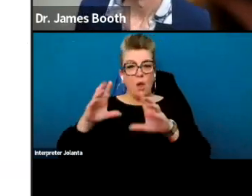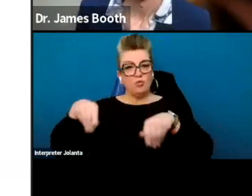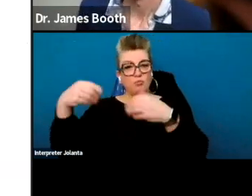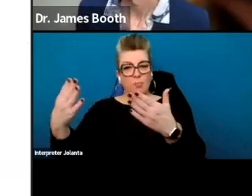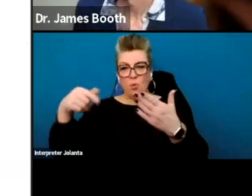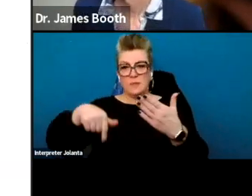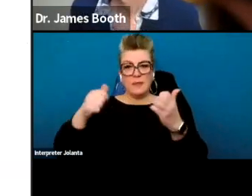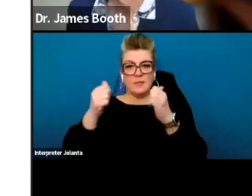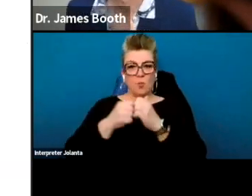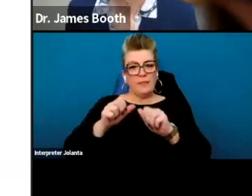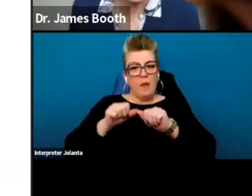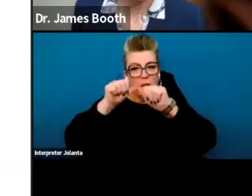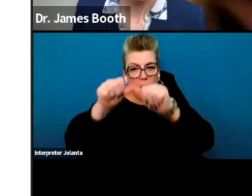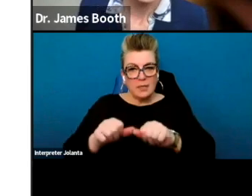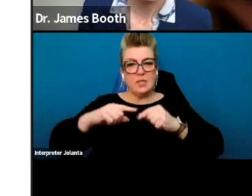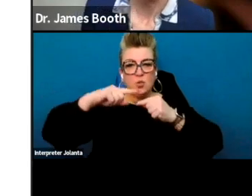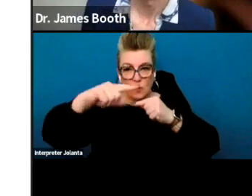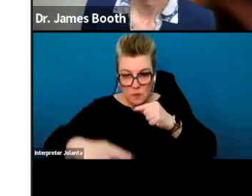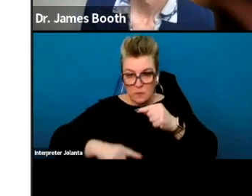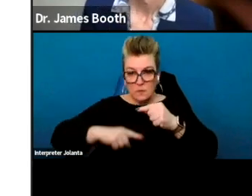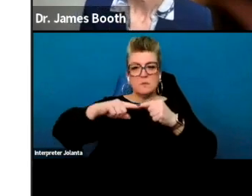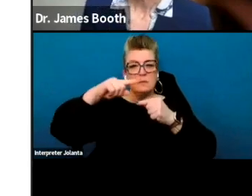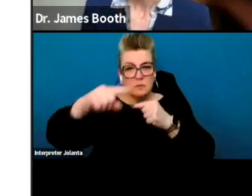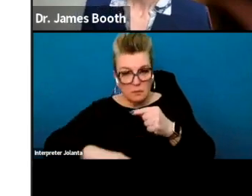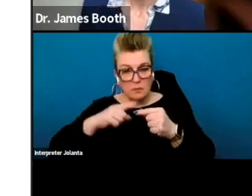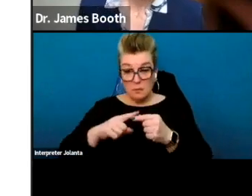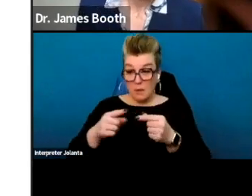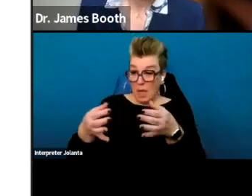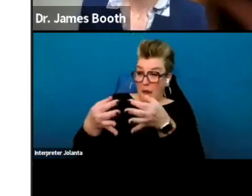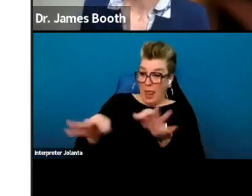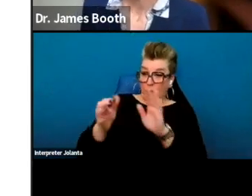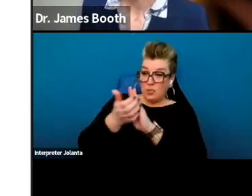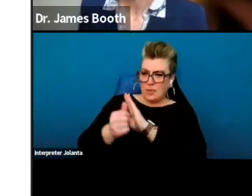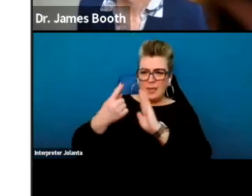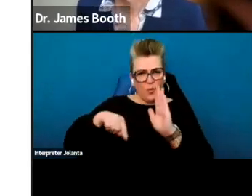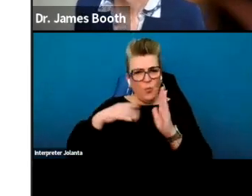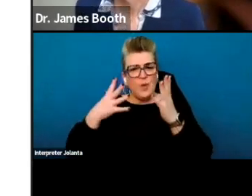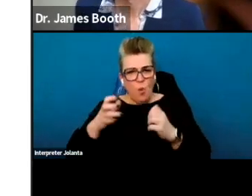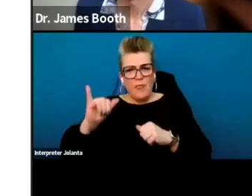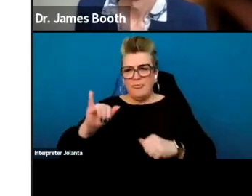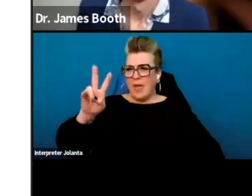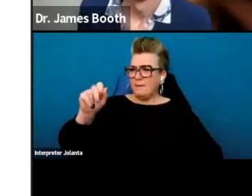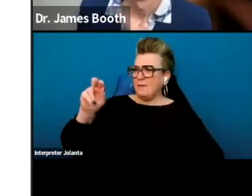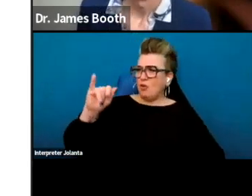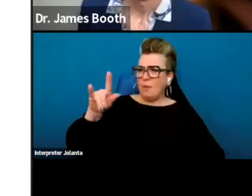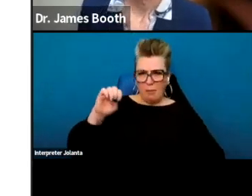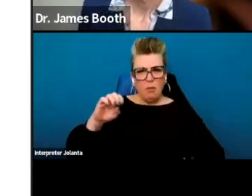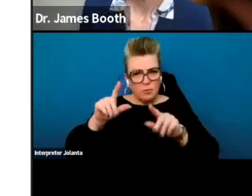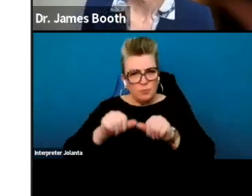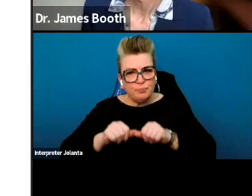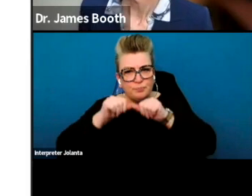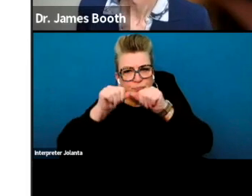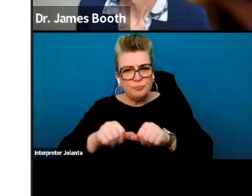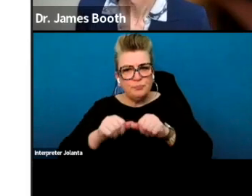treat language skill as a continuous variable. And remember, actually, we've already shown evidence